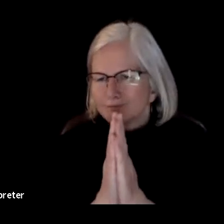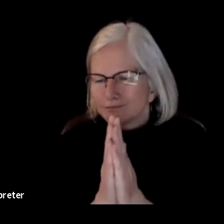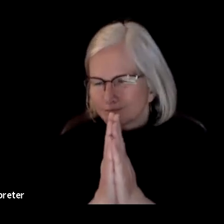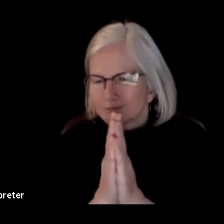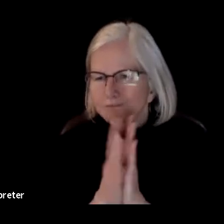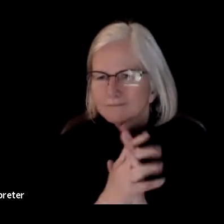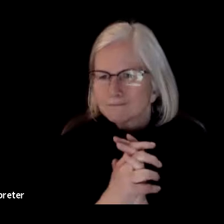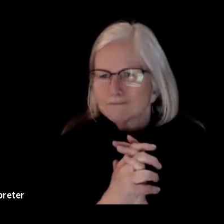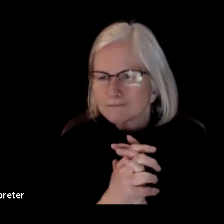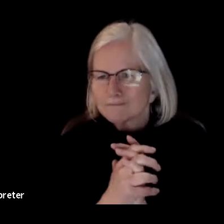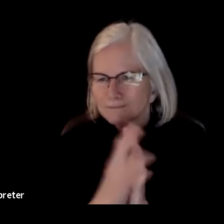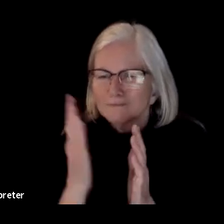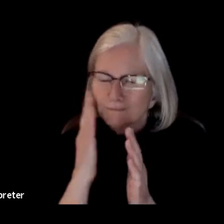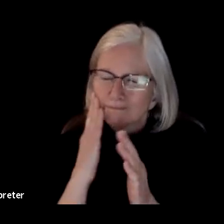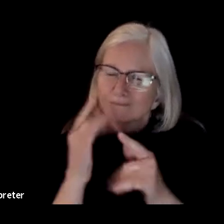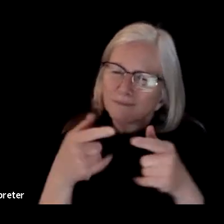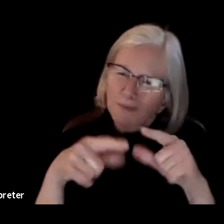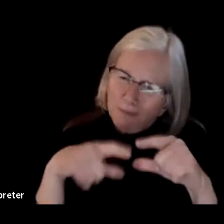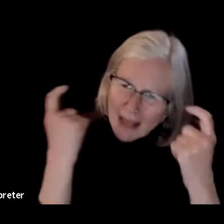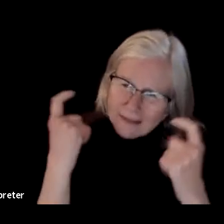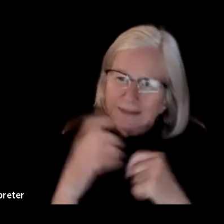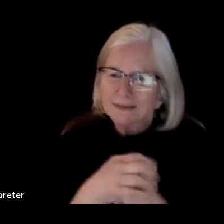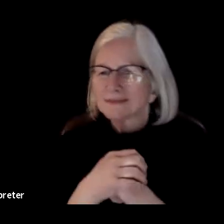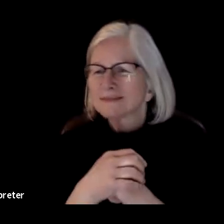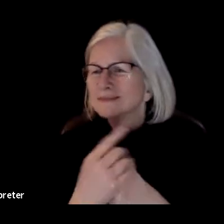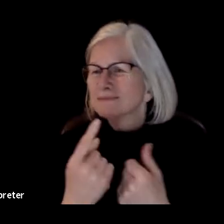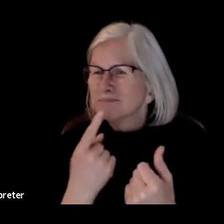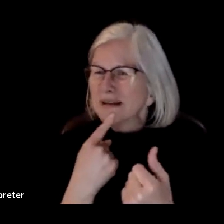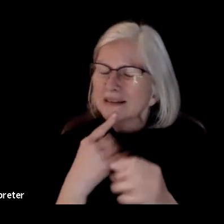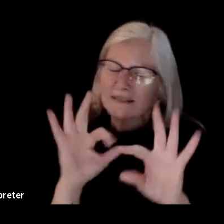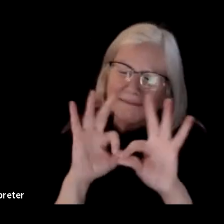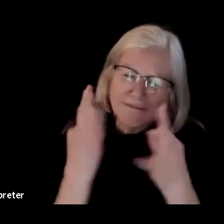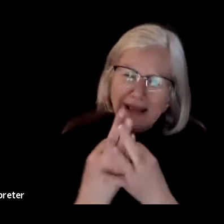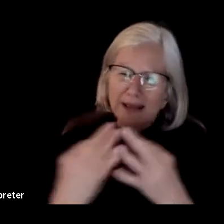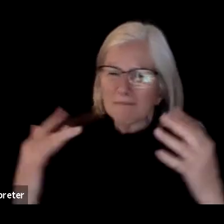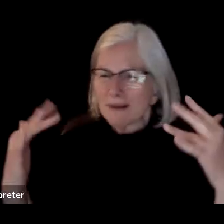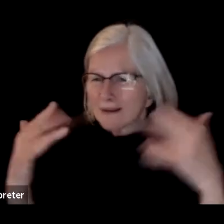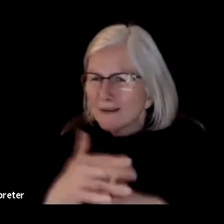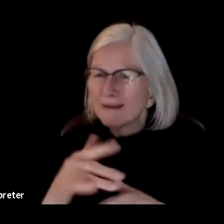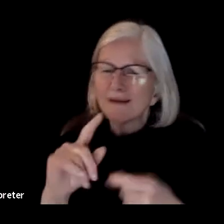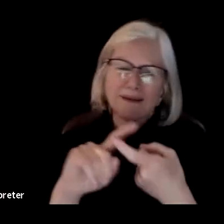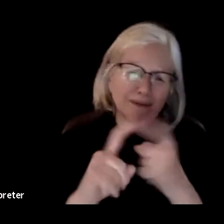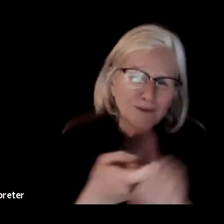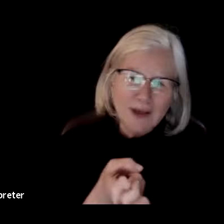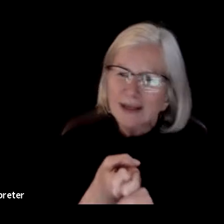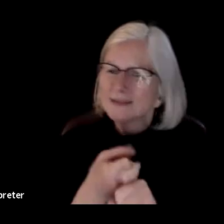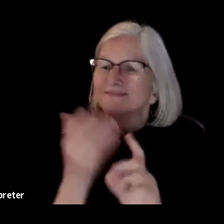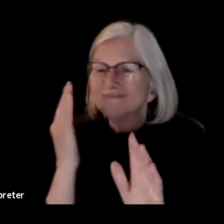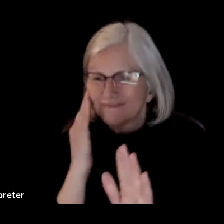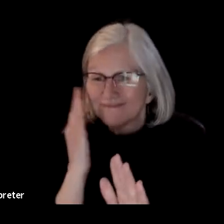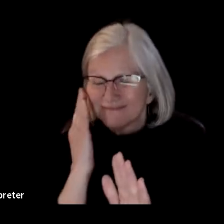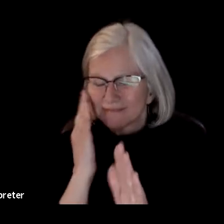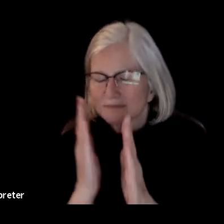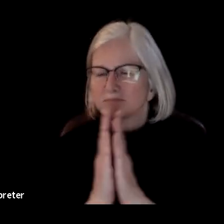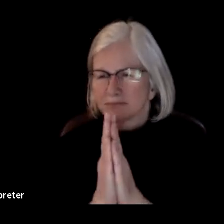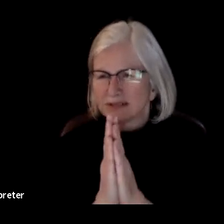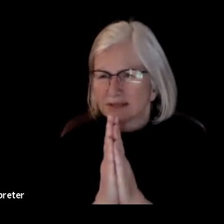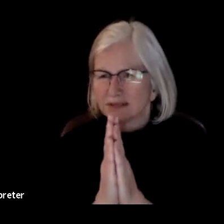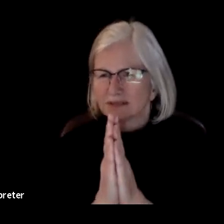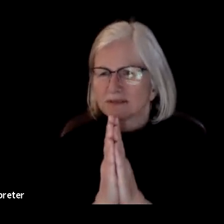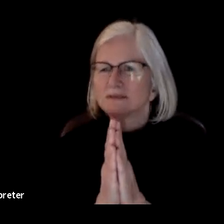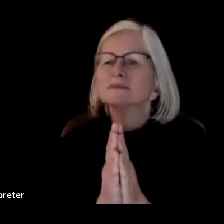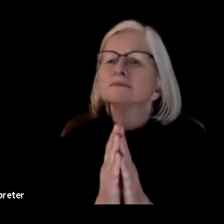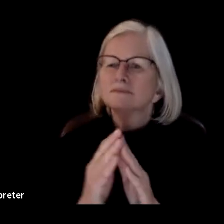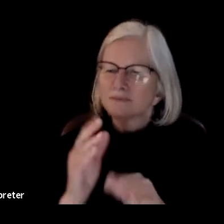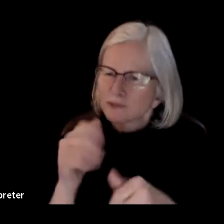and friends. But we're asking people to help us protect the progress we've made. We want our